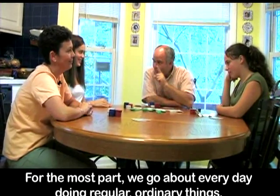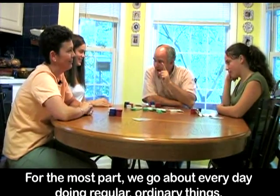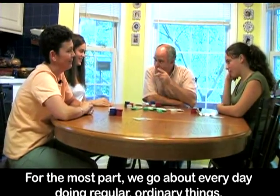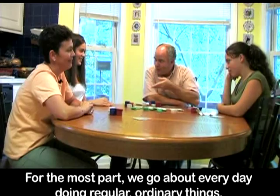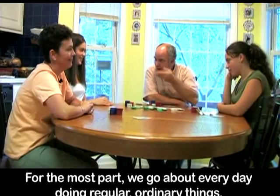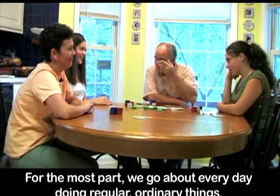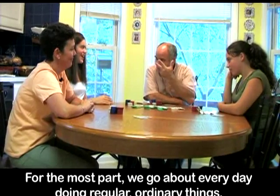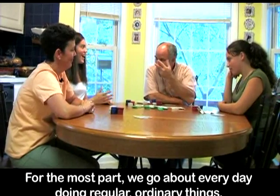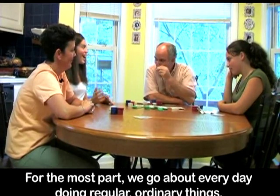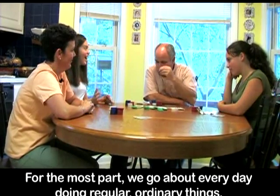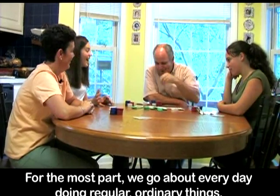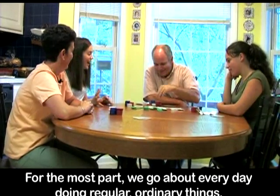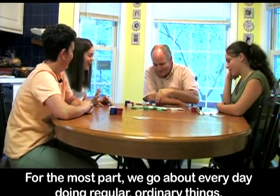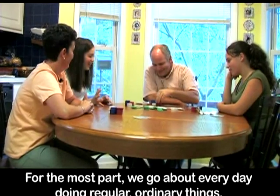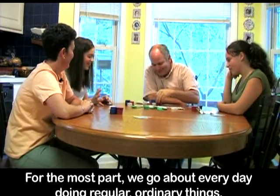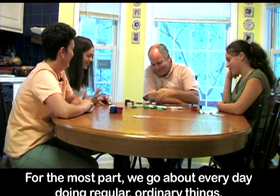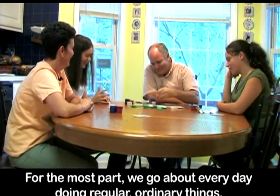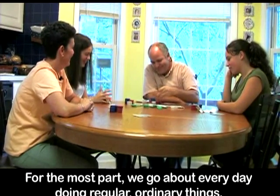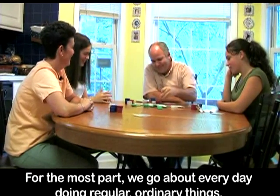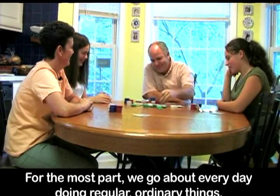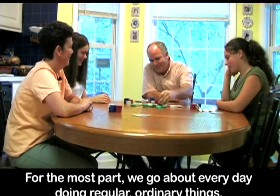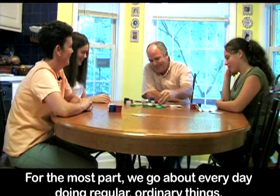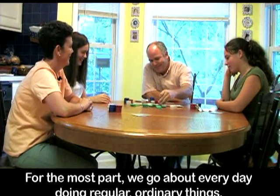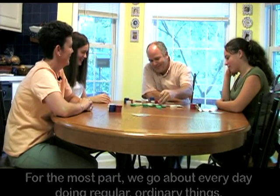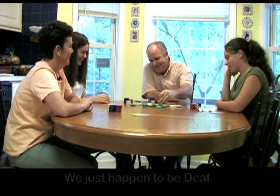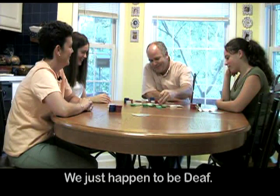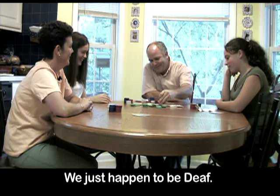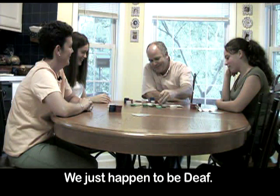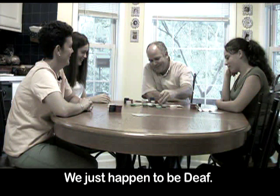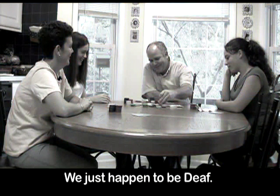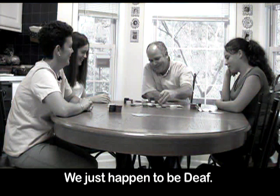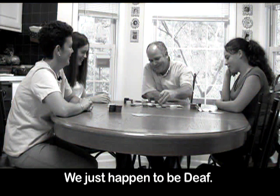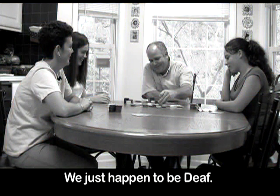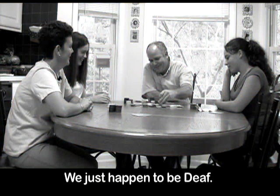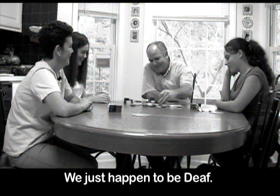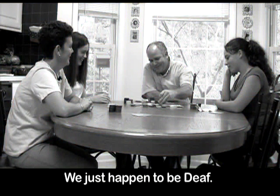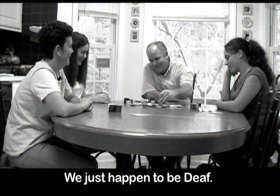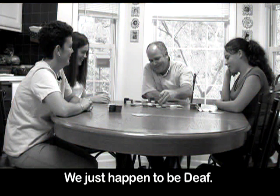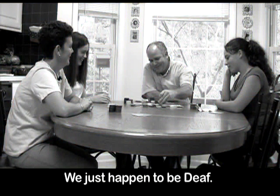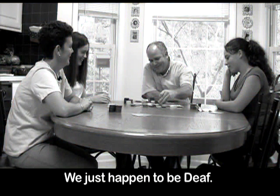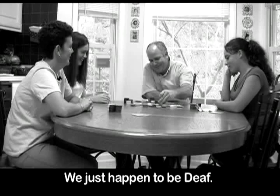day doing regular, ordinary things. We just happen to be deaf.